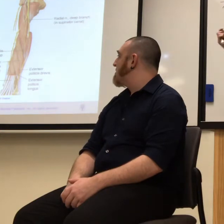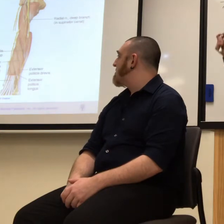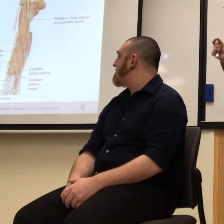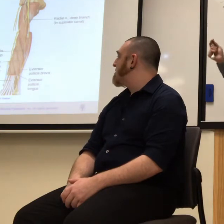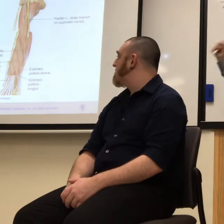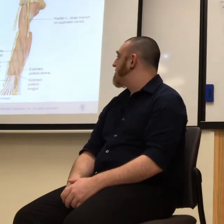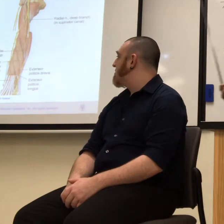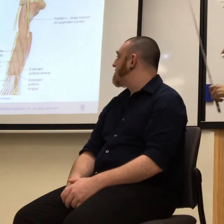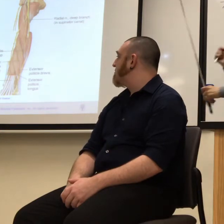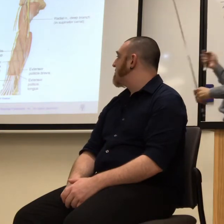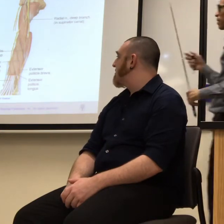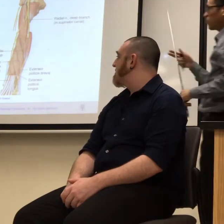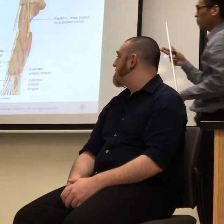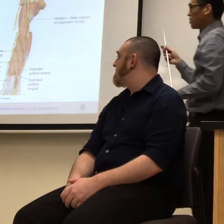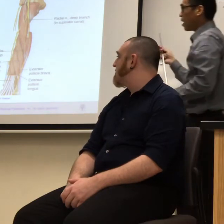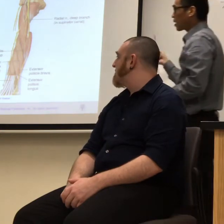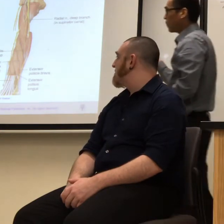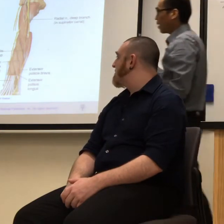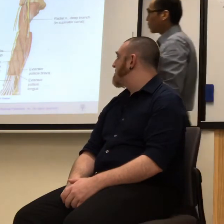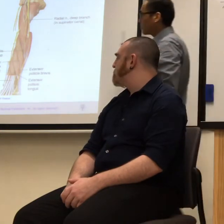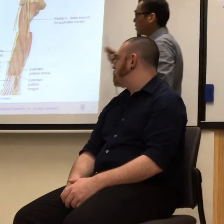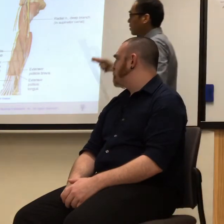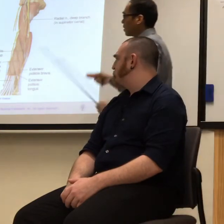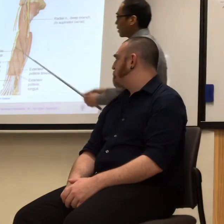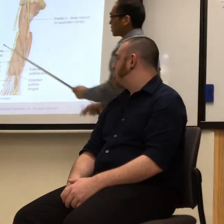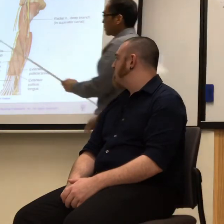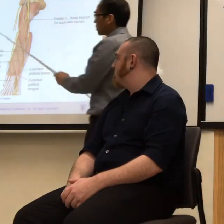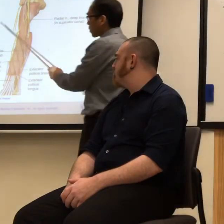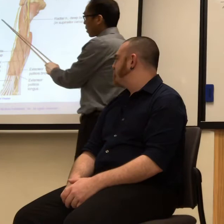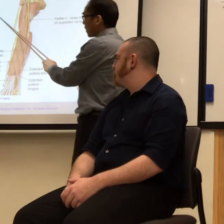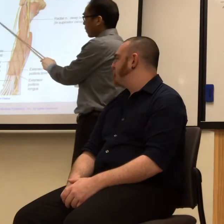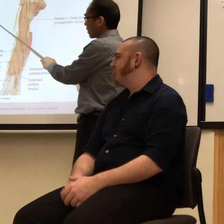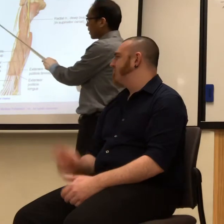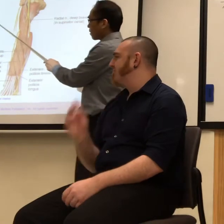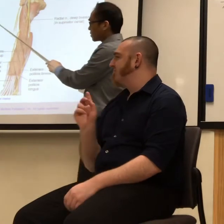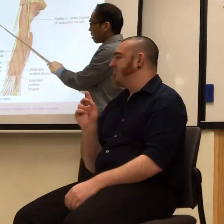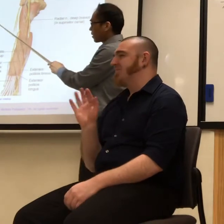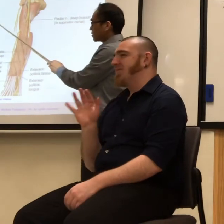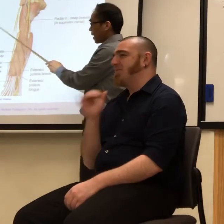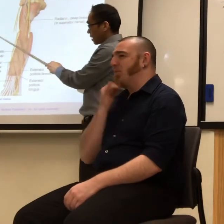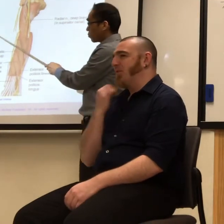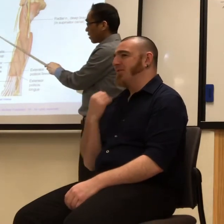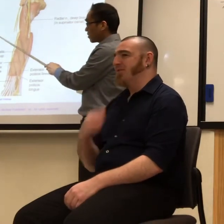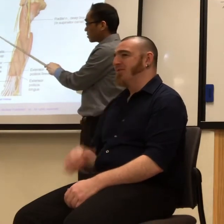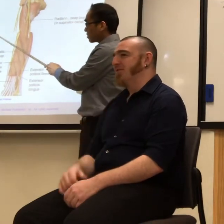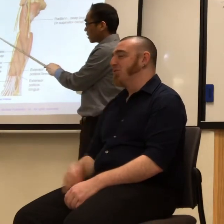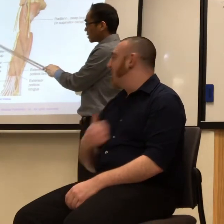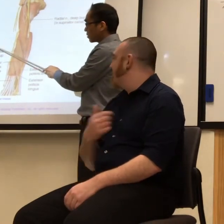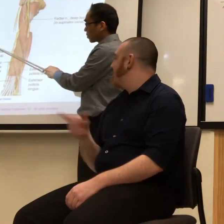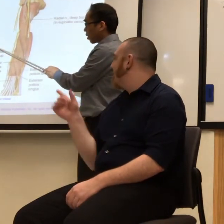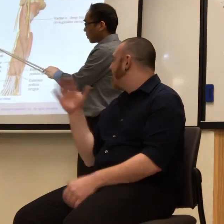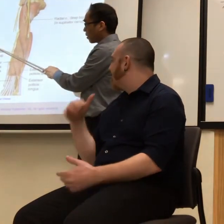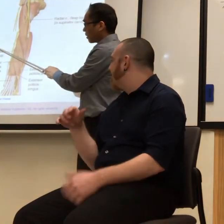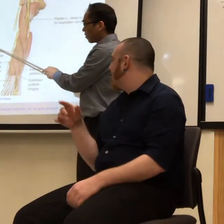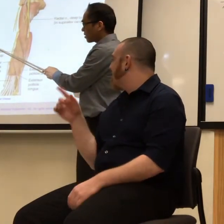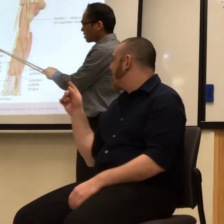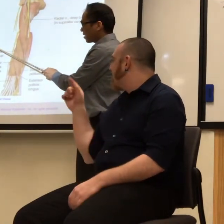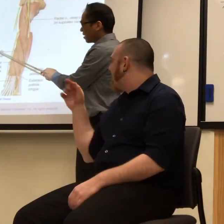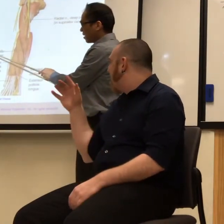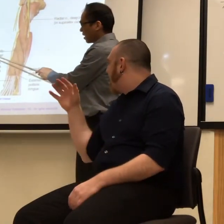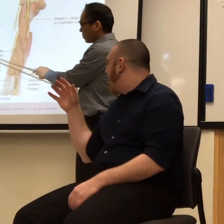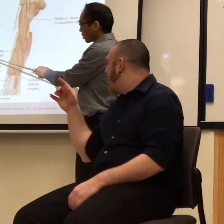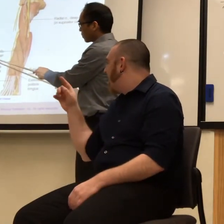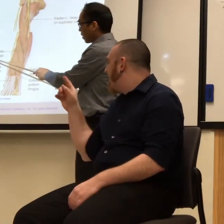I don't want to list them all again. We've been talking about extensor carpi radialis longus and brevis, extensor carpi